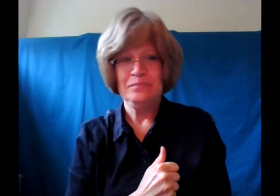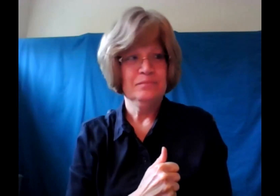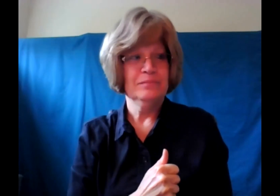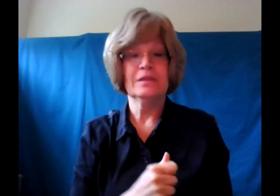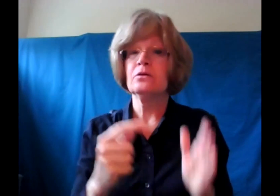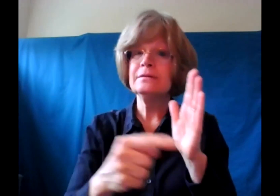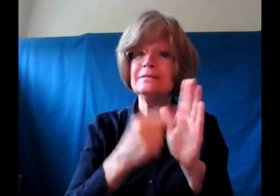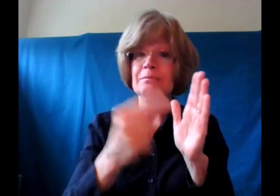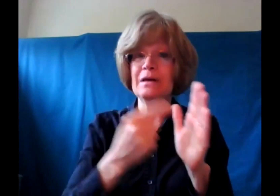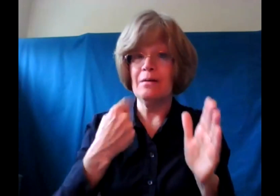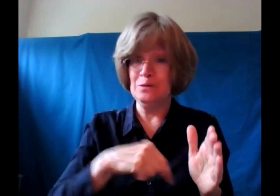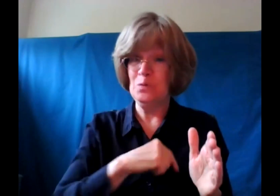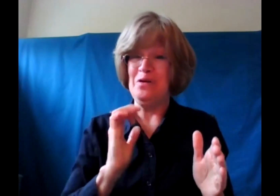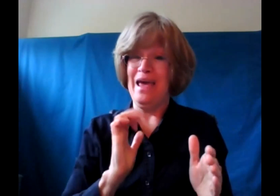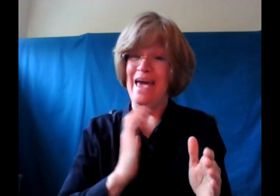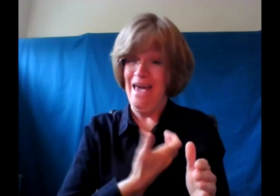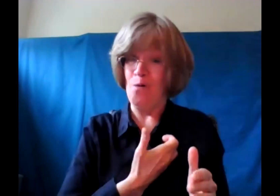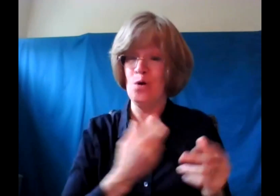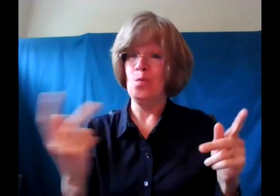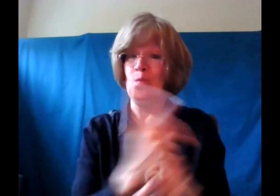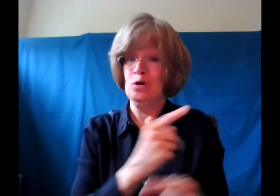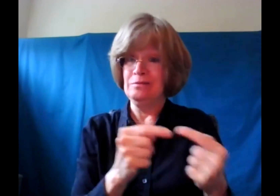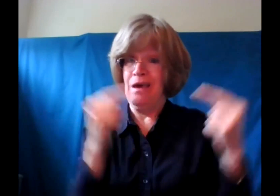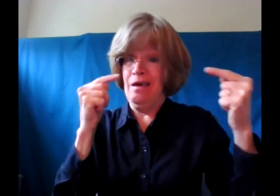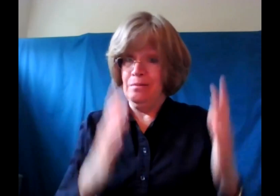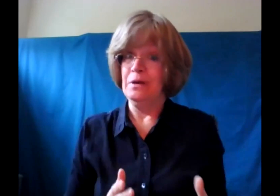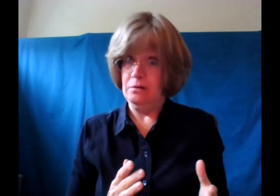Because sometimes we are our own worst enemy.